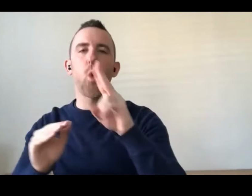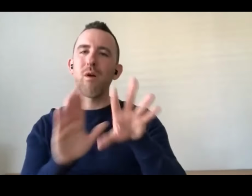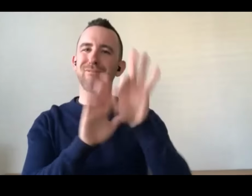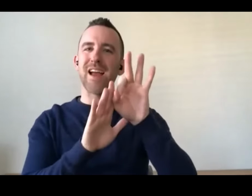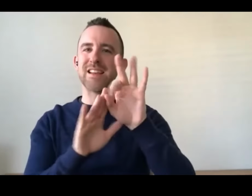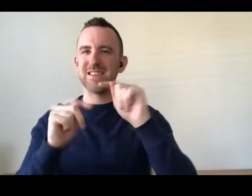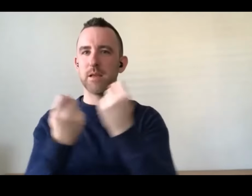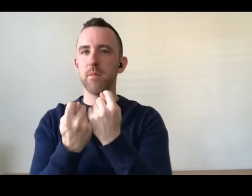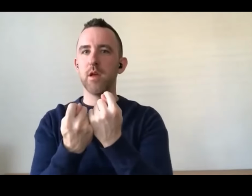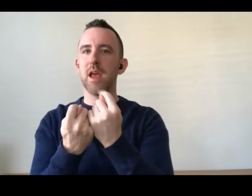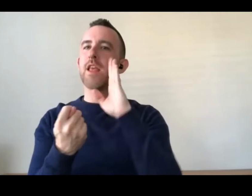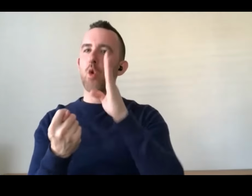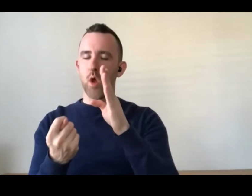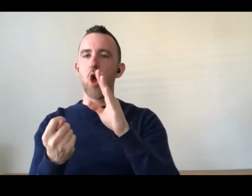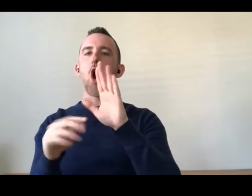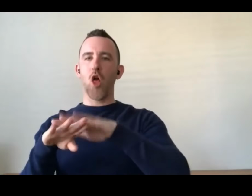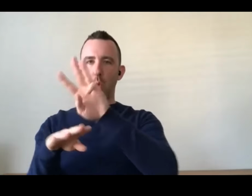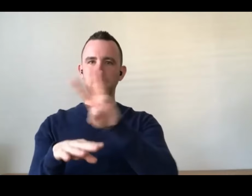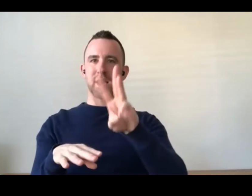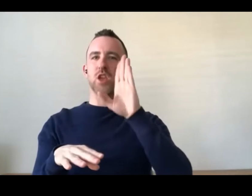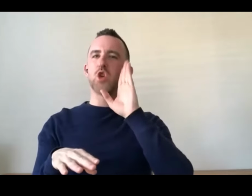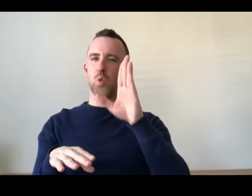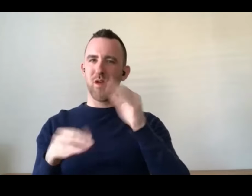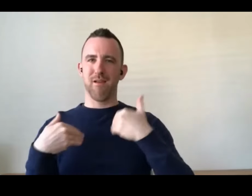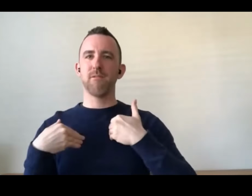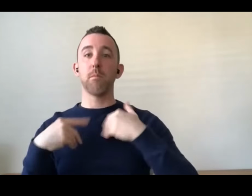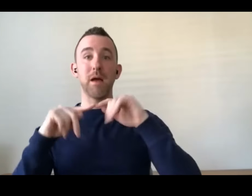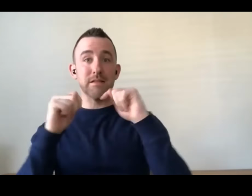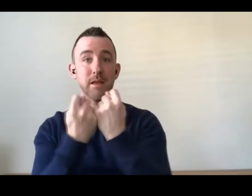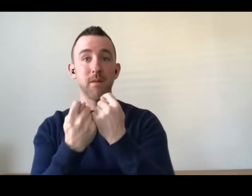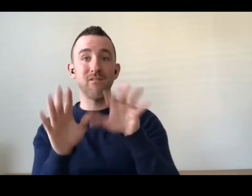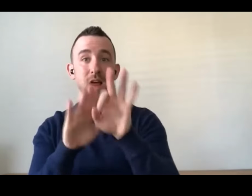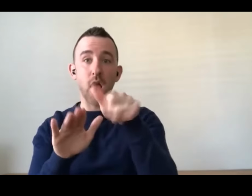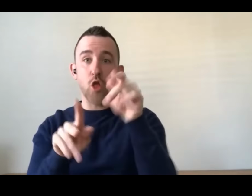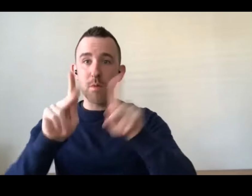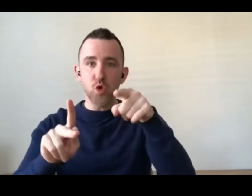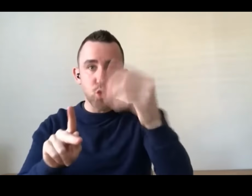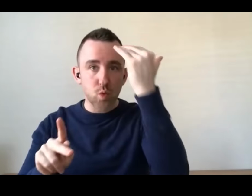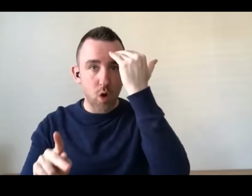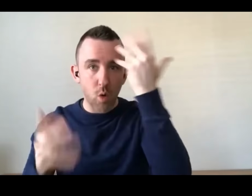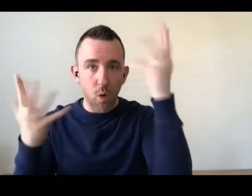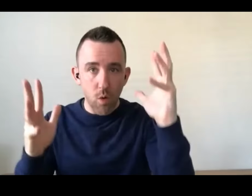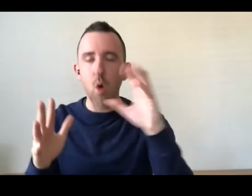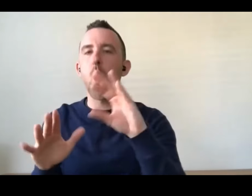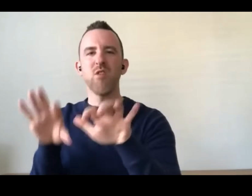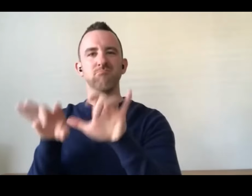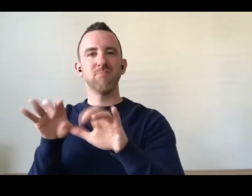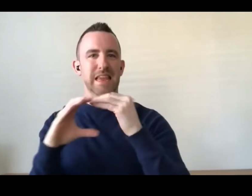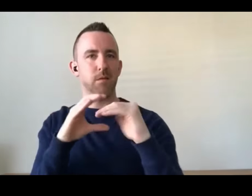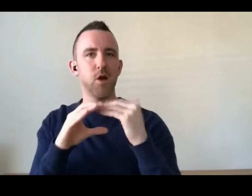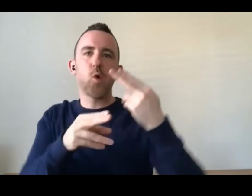there'll be a place where you can do that. You can find teams by finding other people that you know or entering their email or